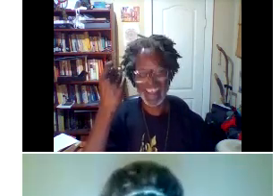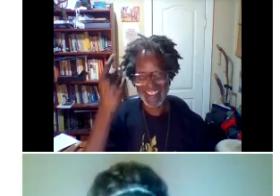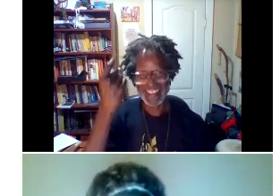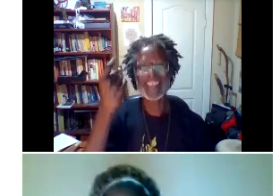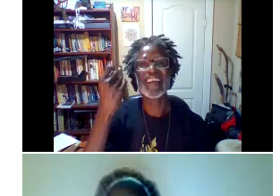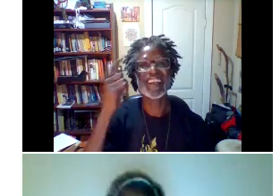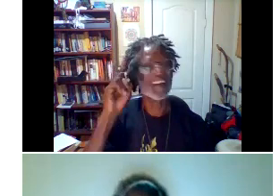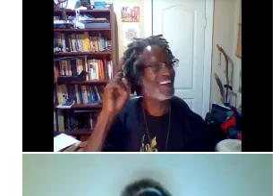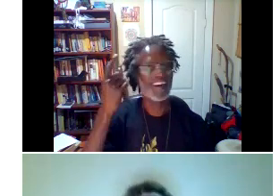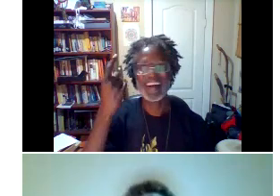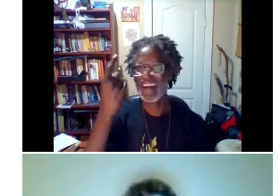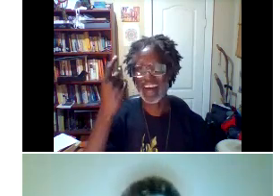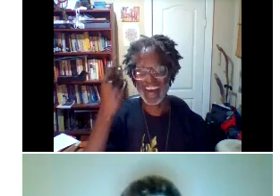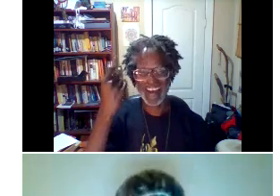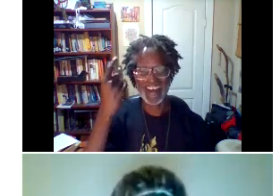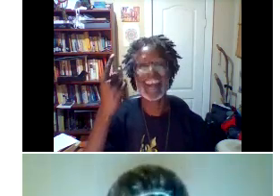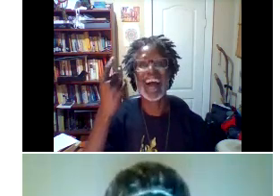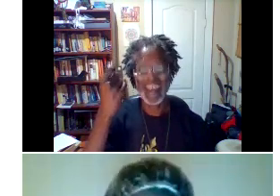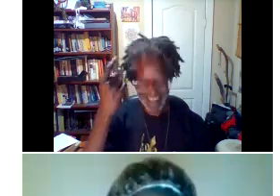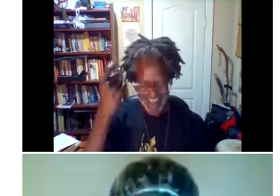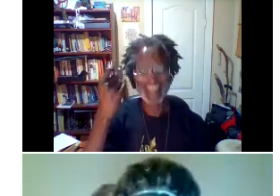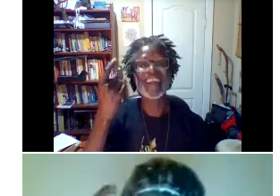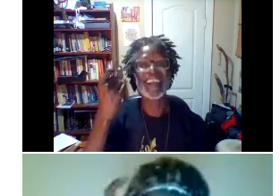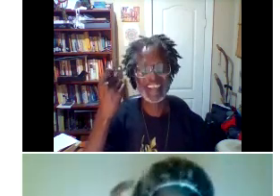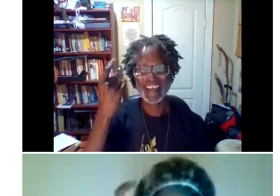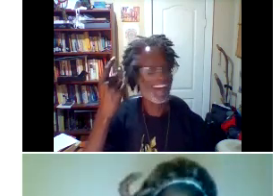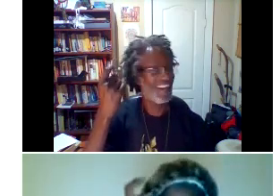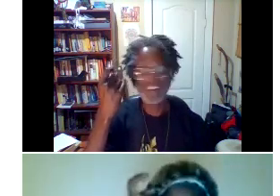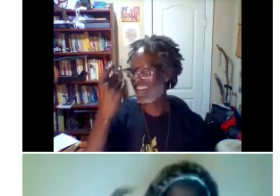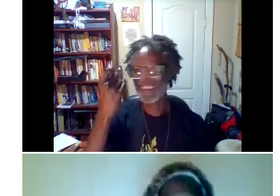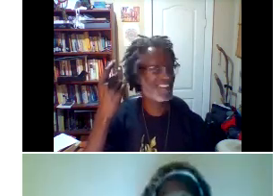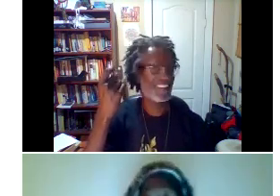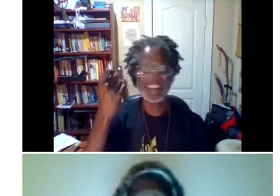understand. I understand. Oh, I know that's. Thank you for that one.